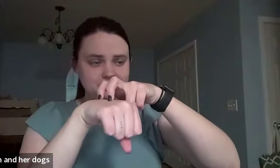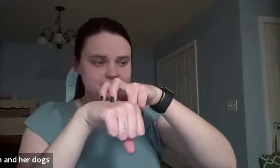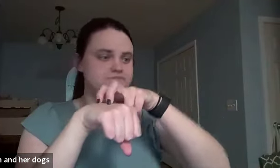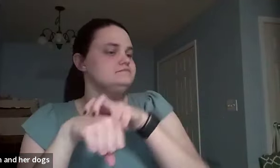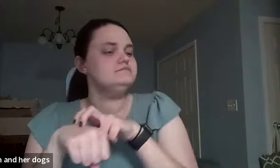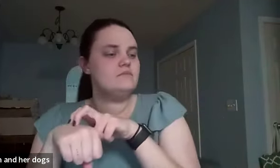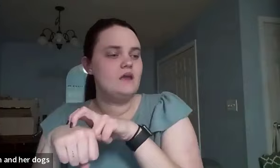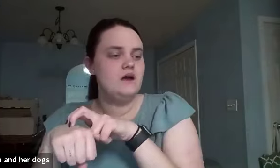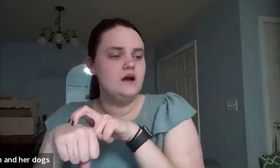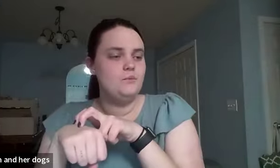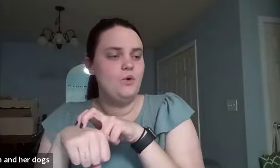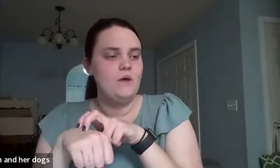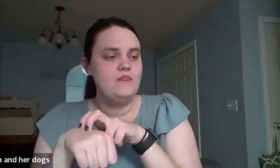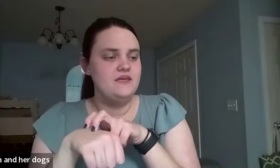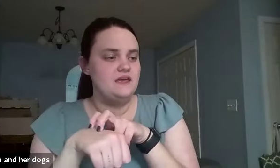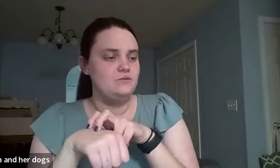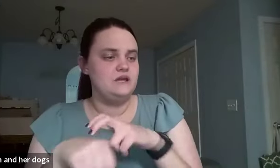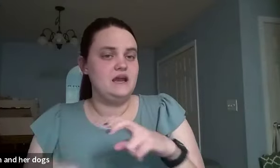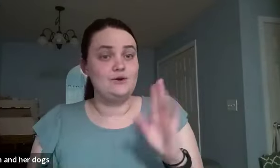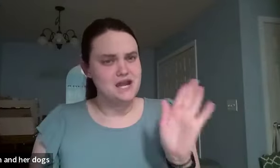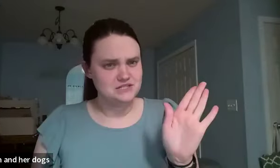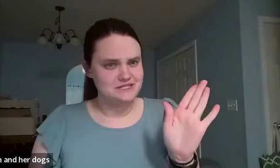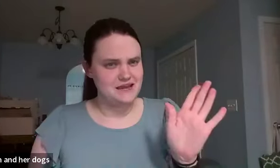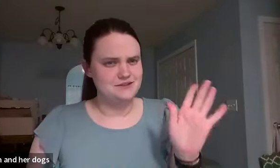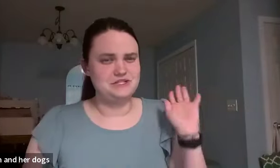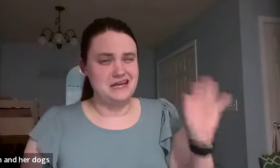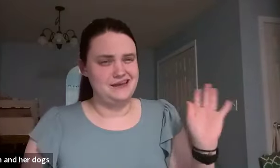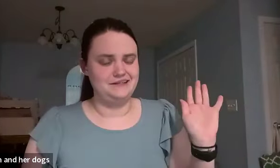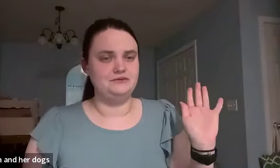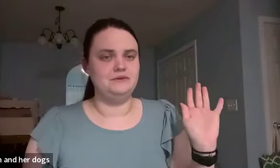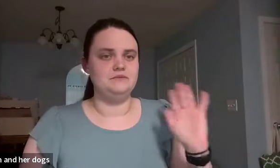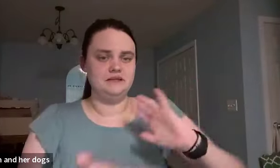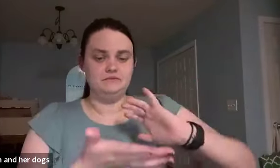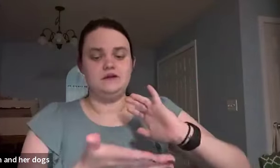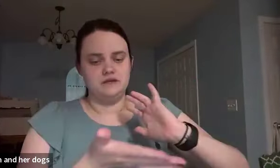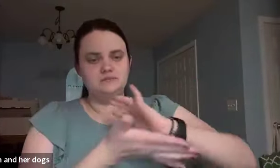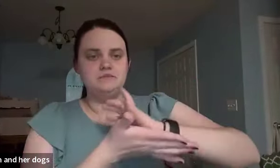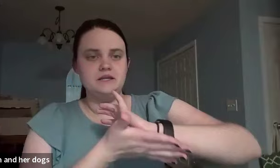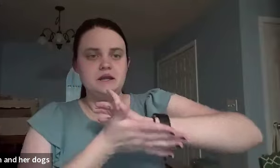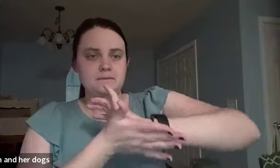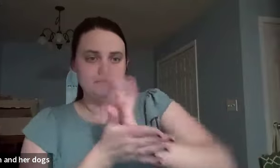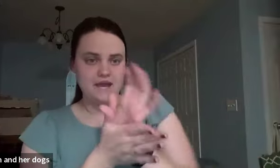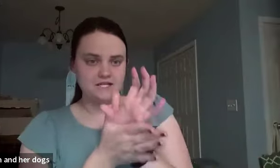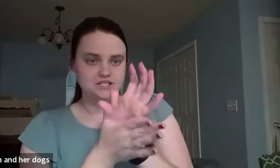potato. And then we had our mashed potatoes, which I added here randomly, not randomly, but